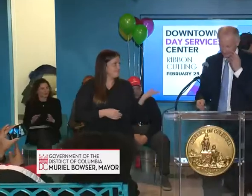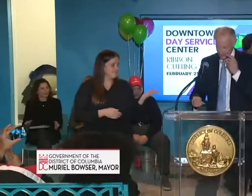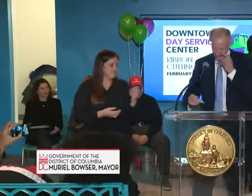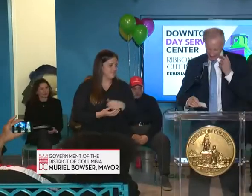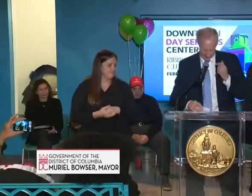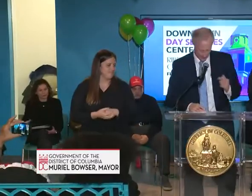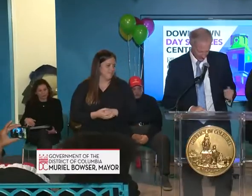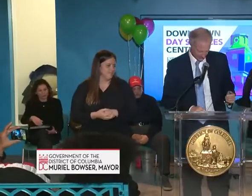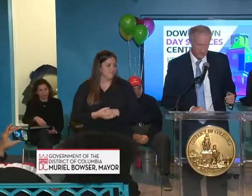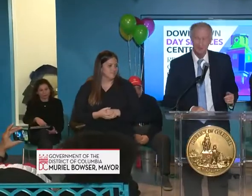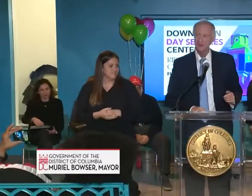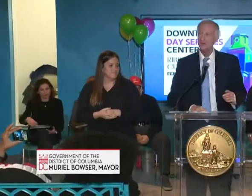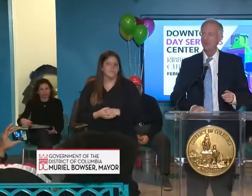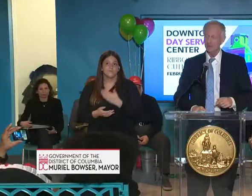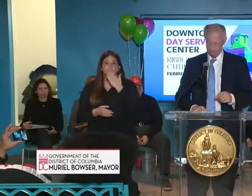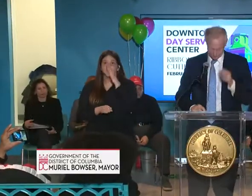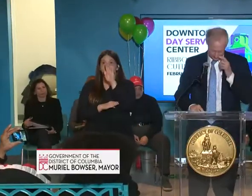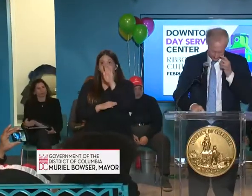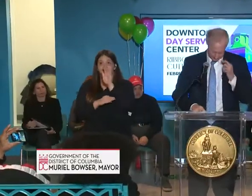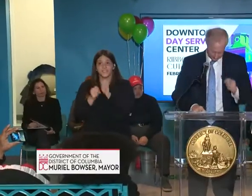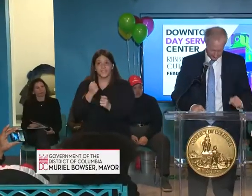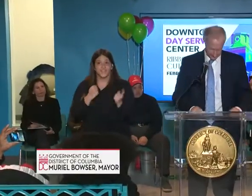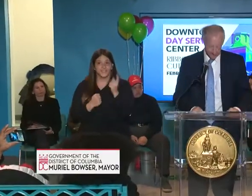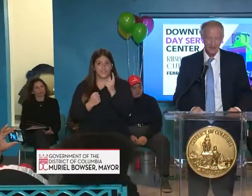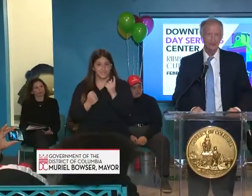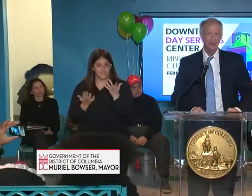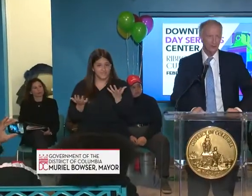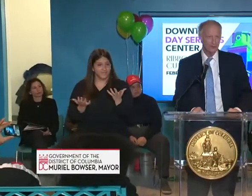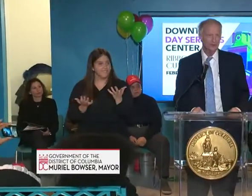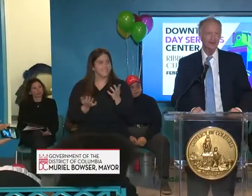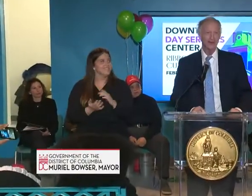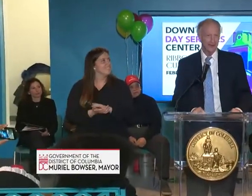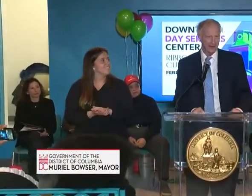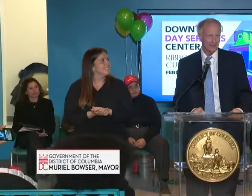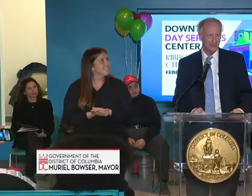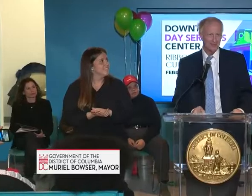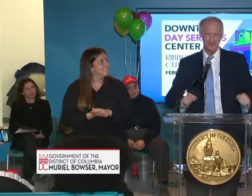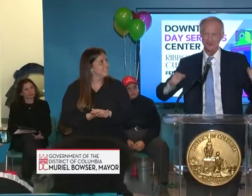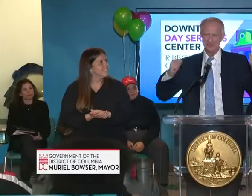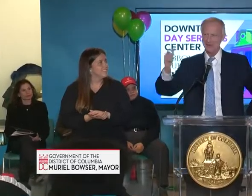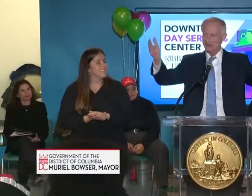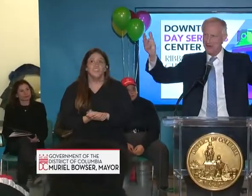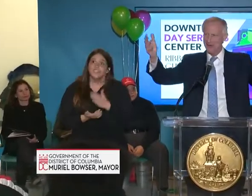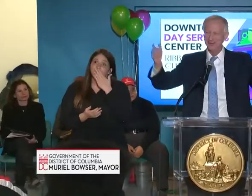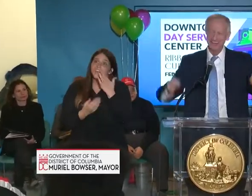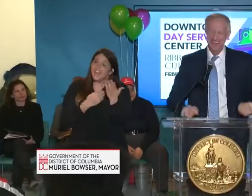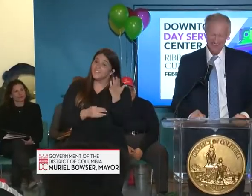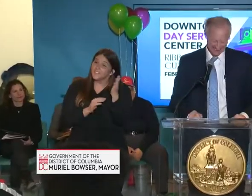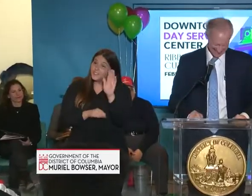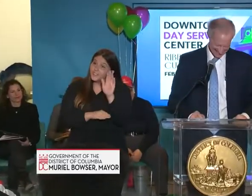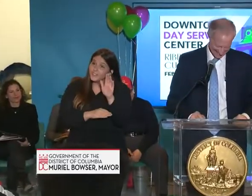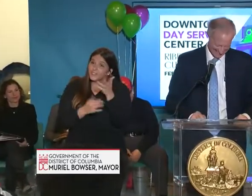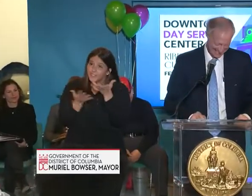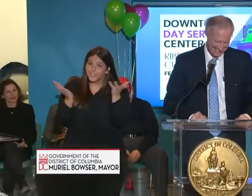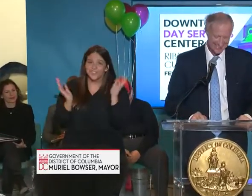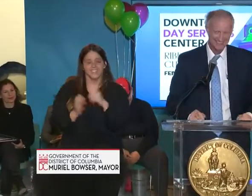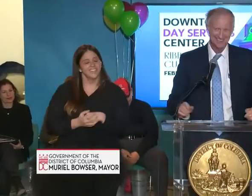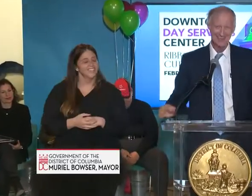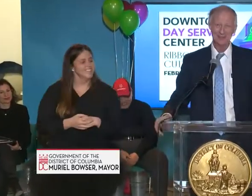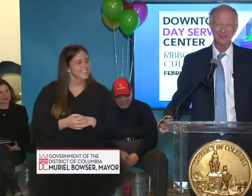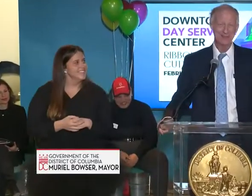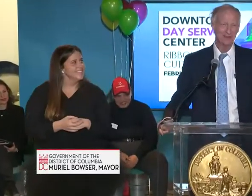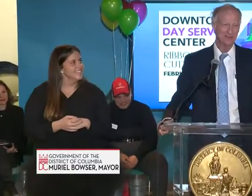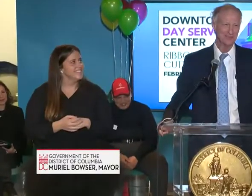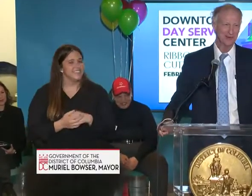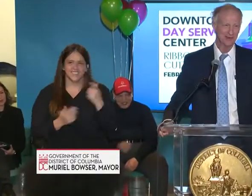Thank you, Mayor. And good afternoon, everyone. Now, that was the worst I've ever heard. Good afternoon.